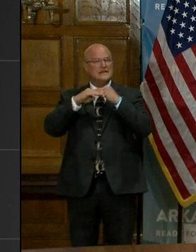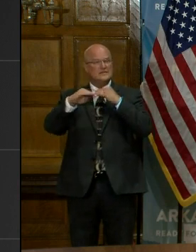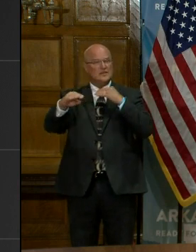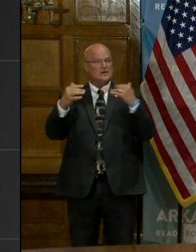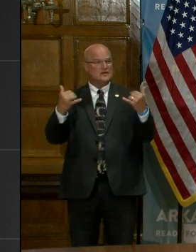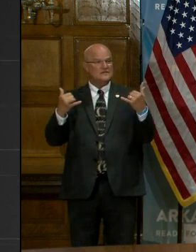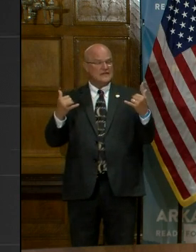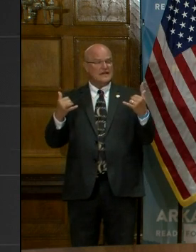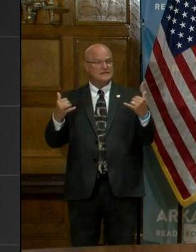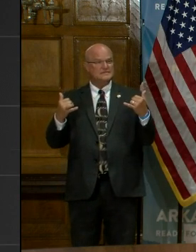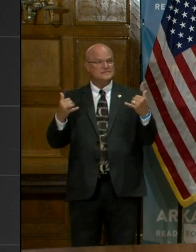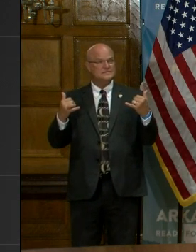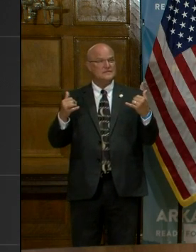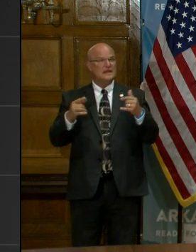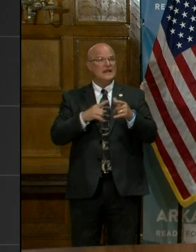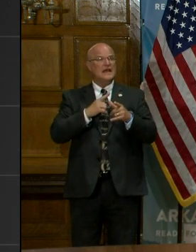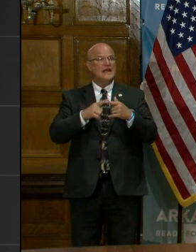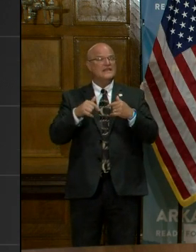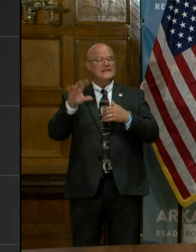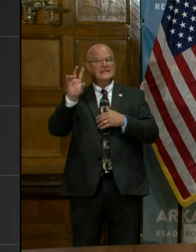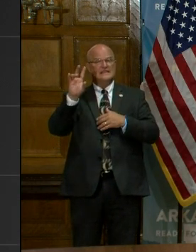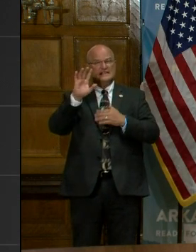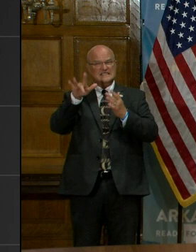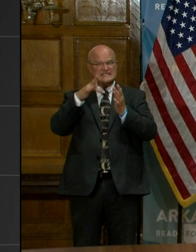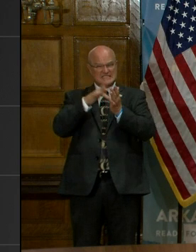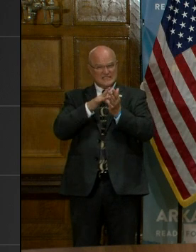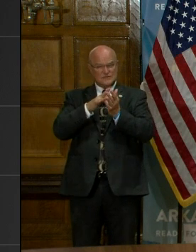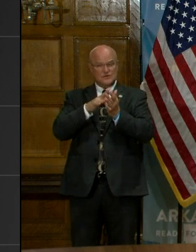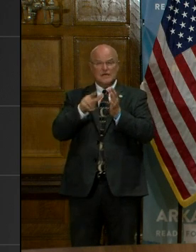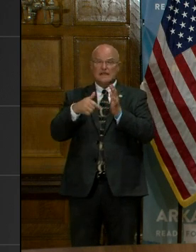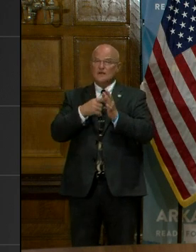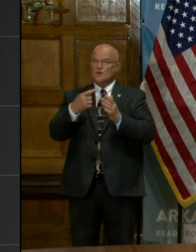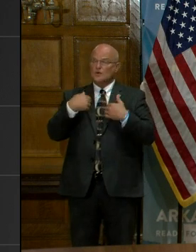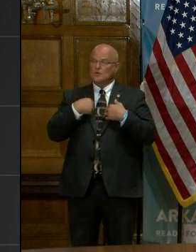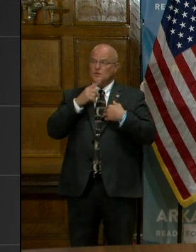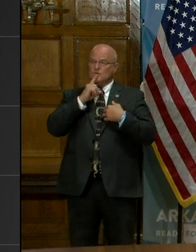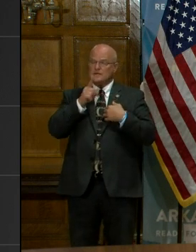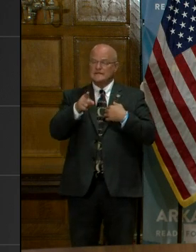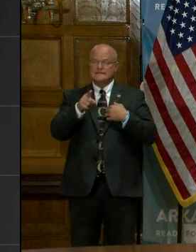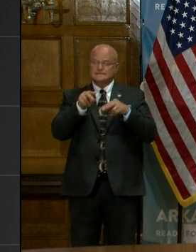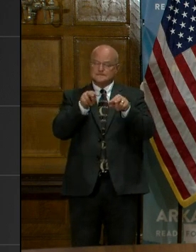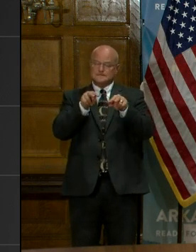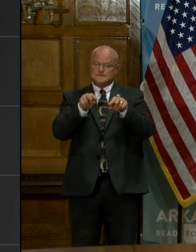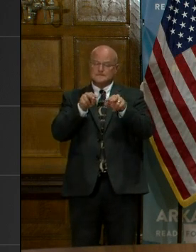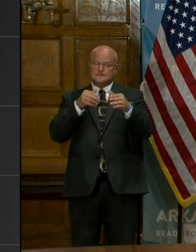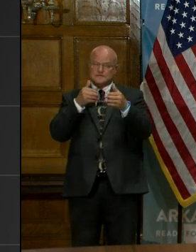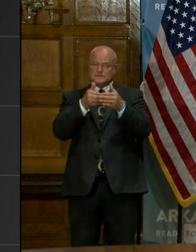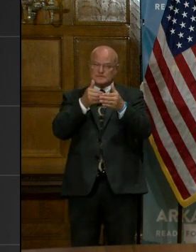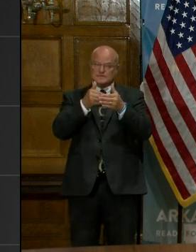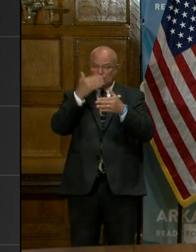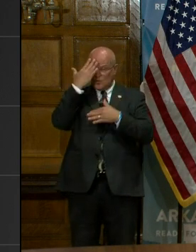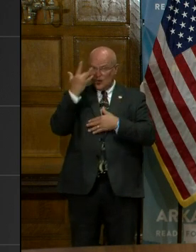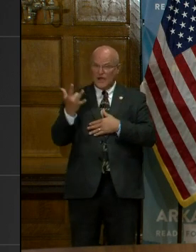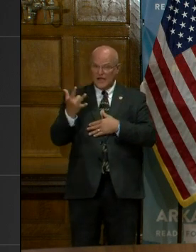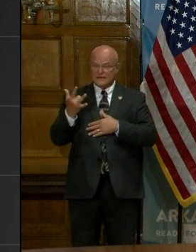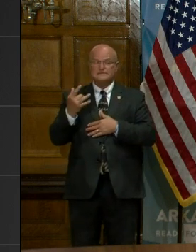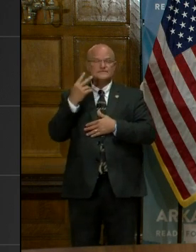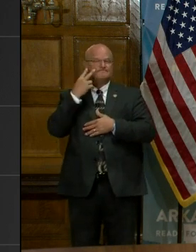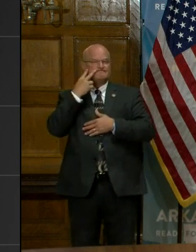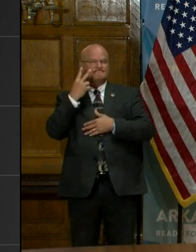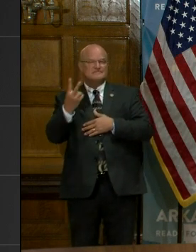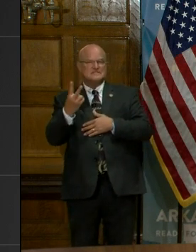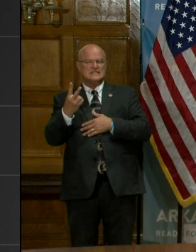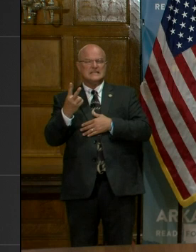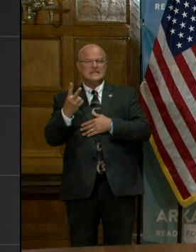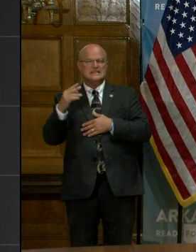off. And then you go to the Central region, and this is one we have to watch more carefully because you see